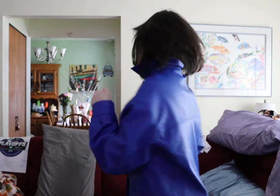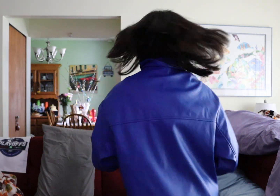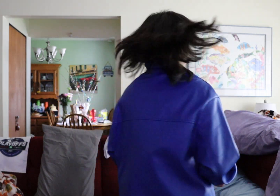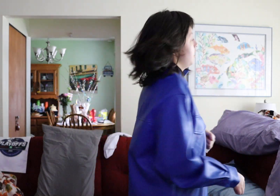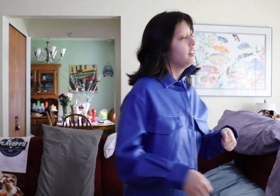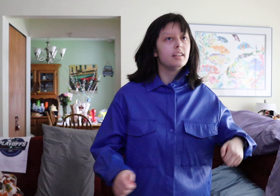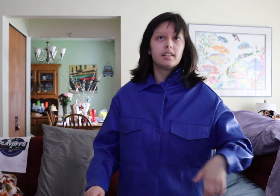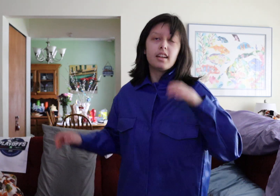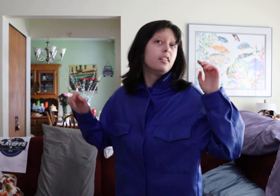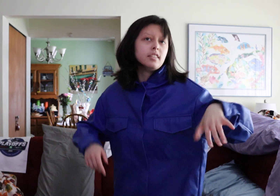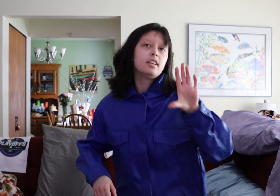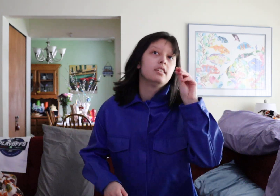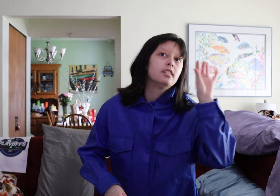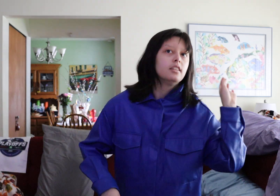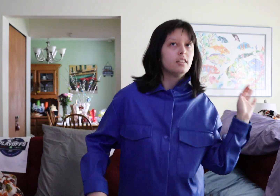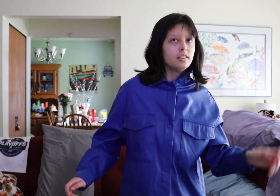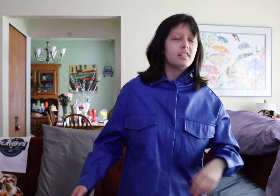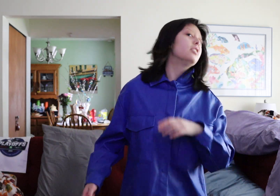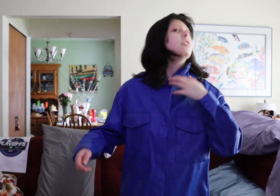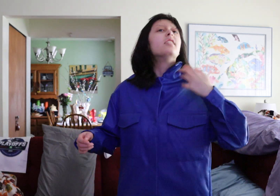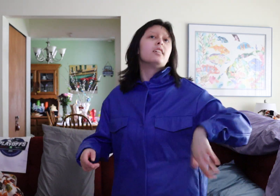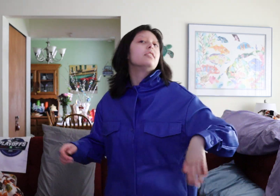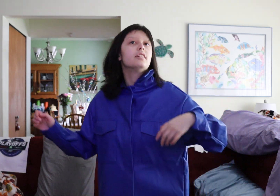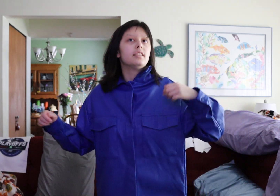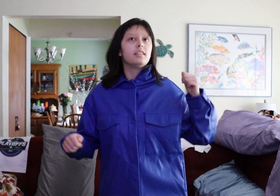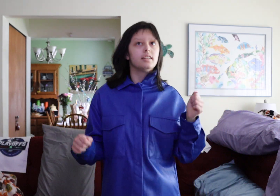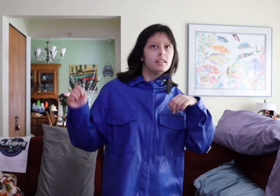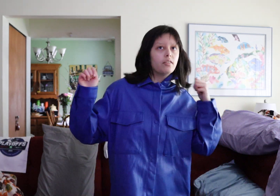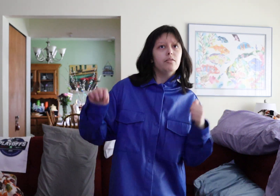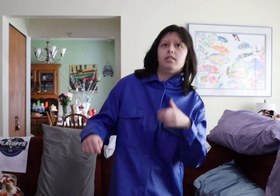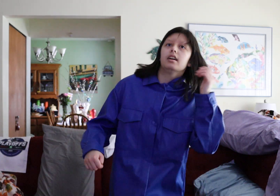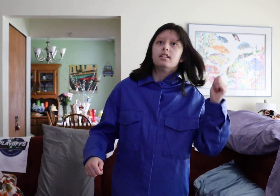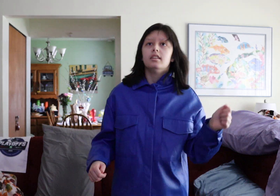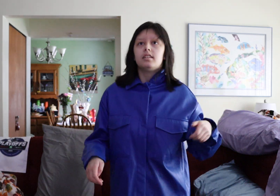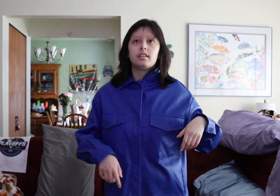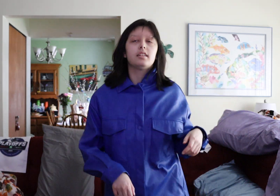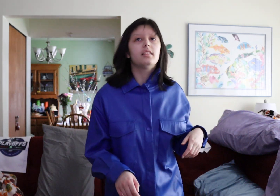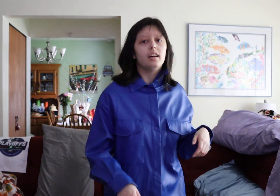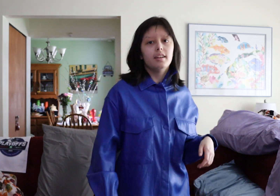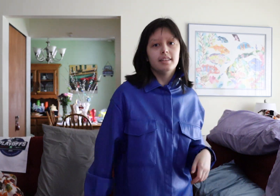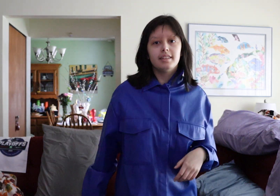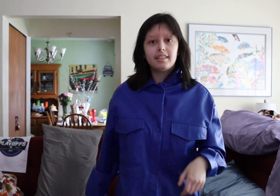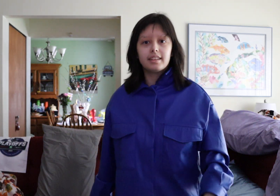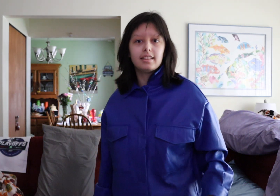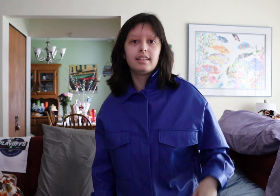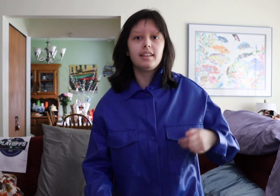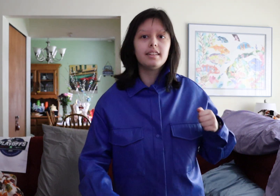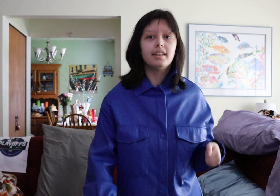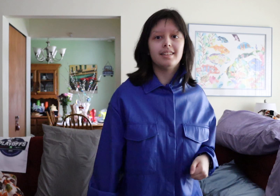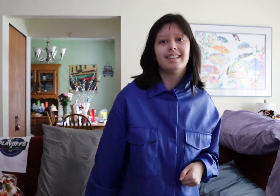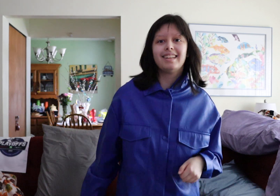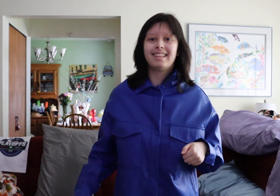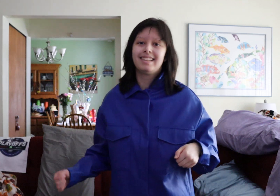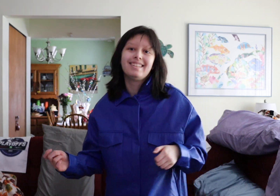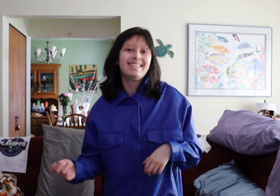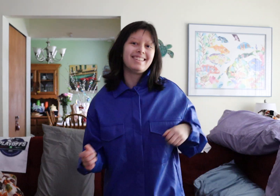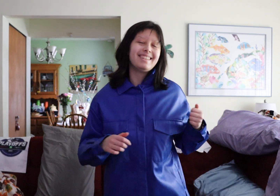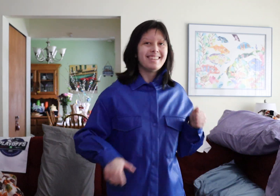we go roll. Jin-jin-jin-jin-jin. But dance up here, we go up. All the part. We go roll, we go roll. Jin-jin-jin. got my flip